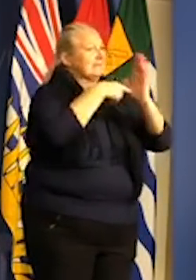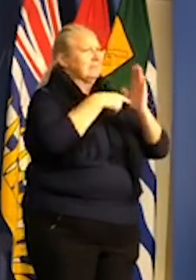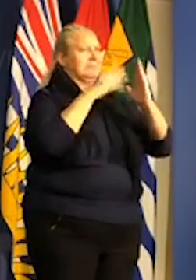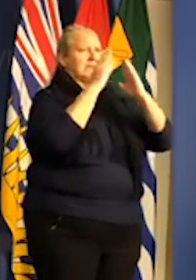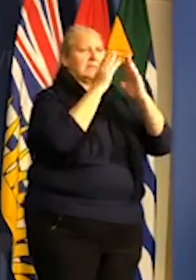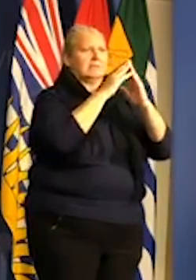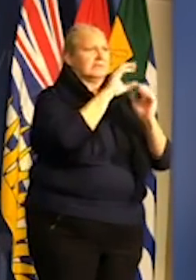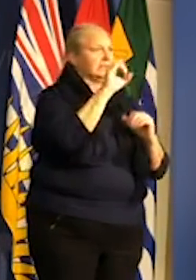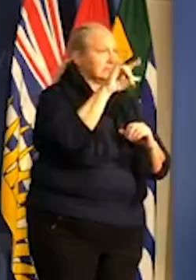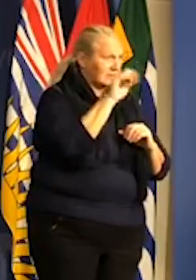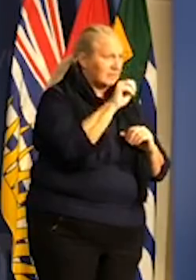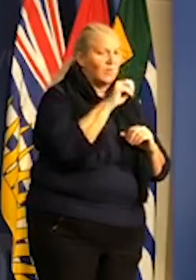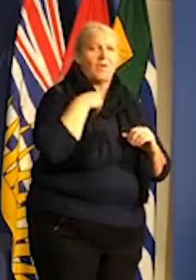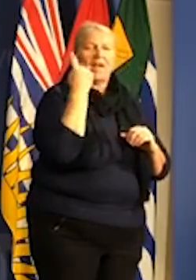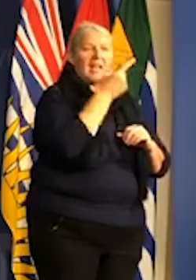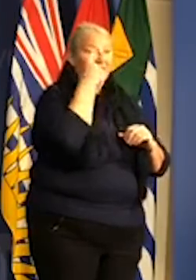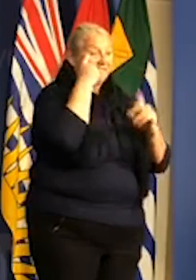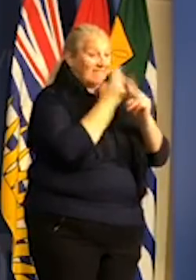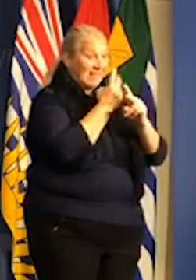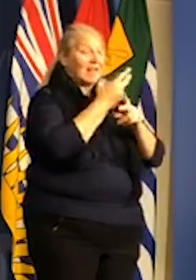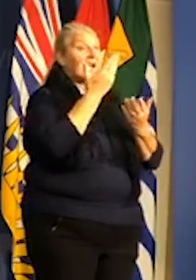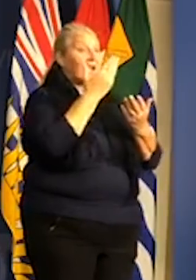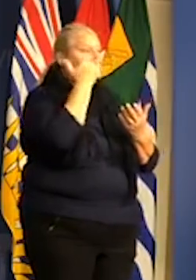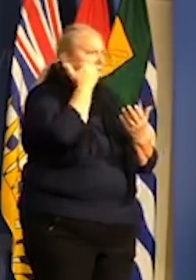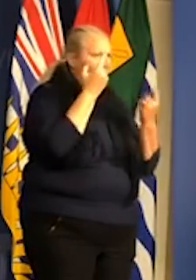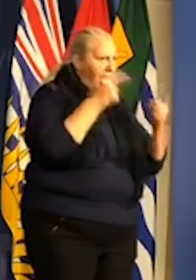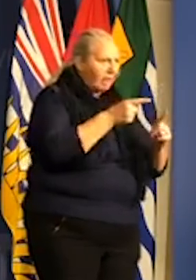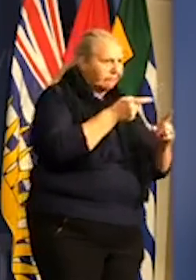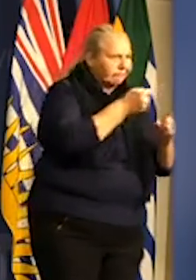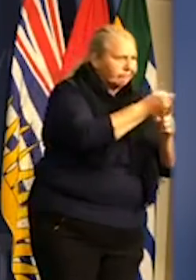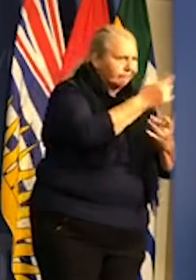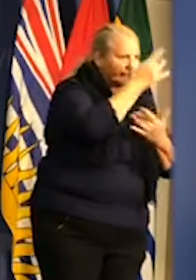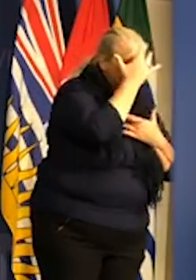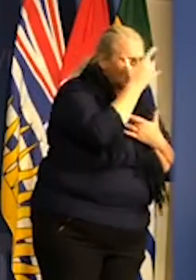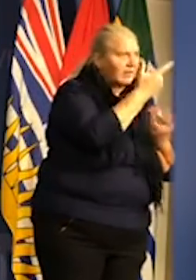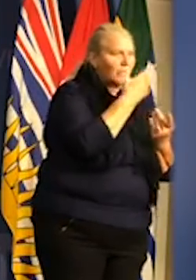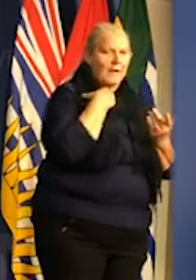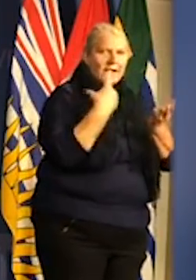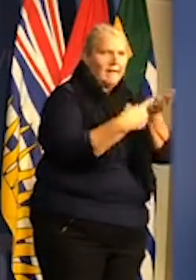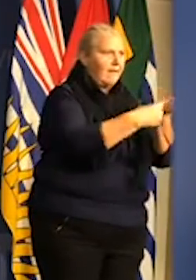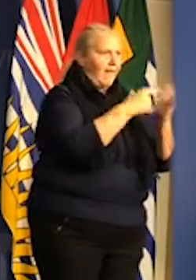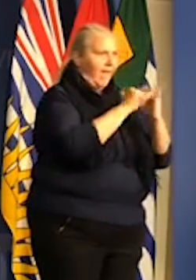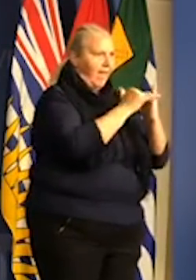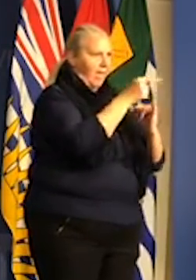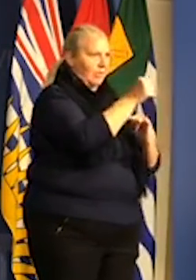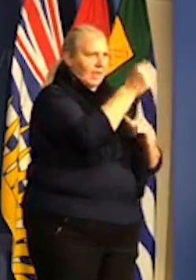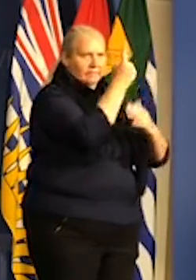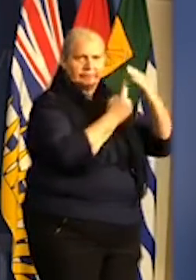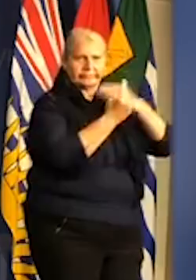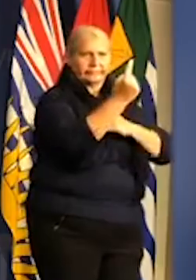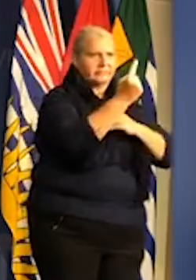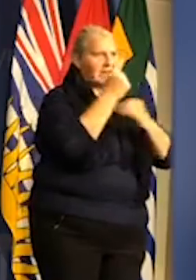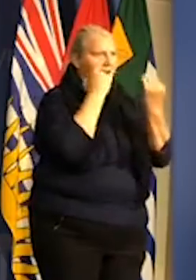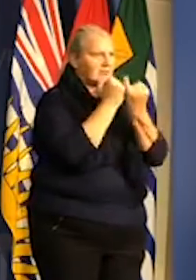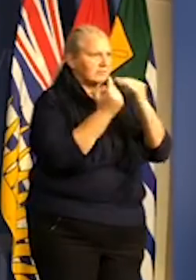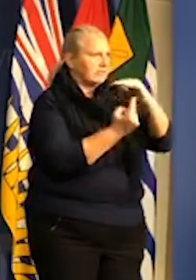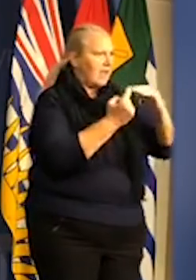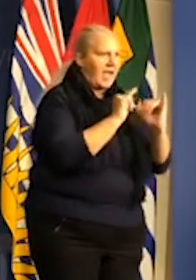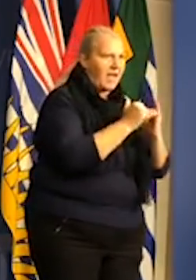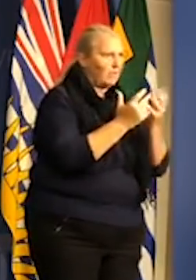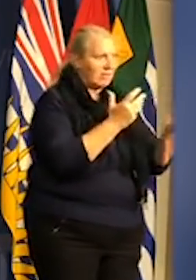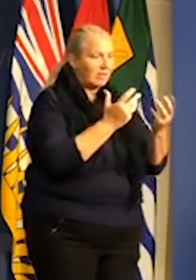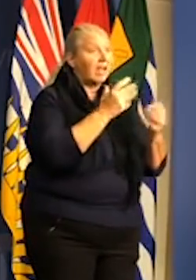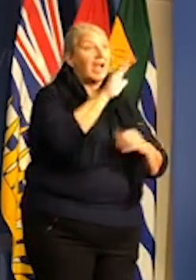options for people to self-isolate in the event they become ill. Our staff are working hard to make